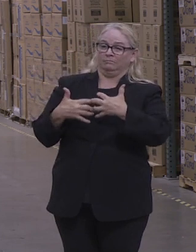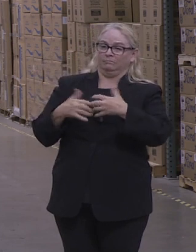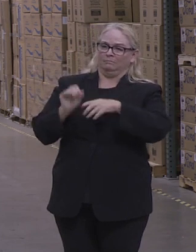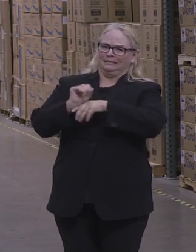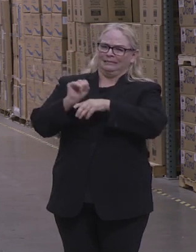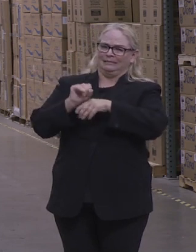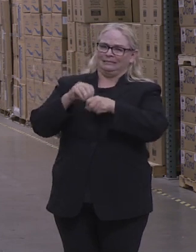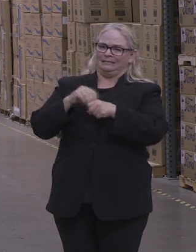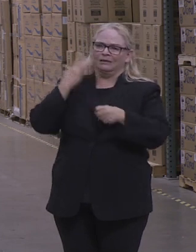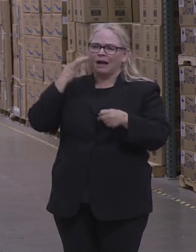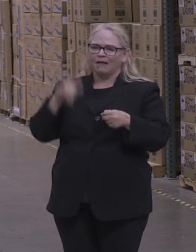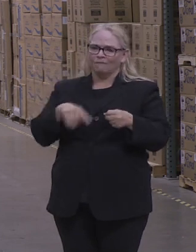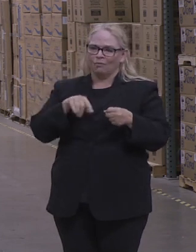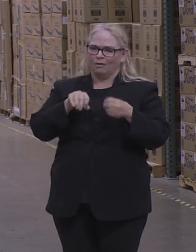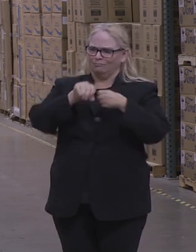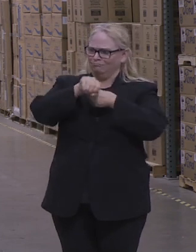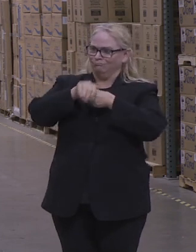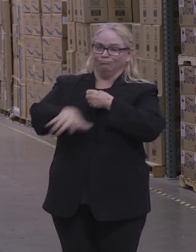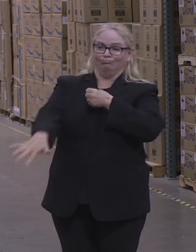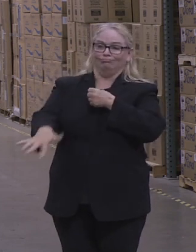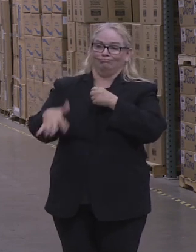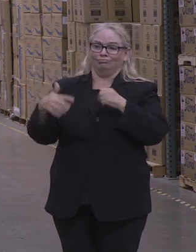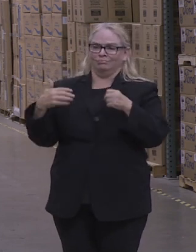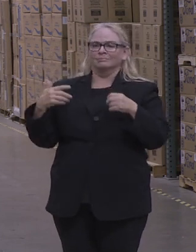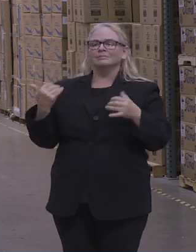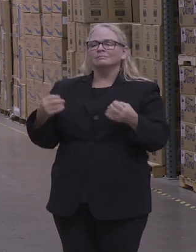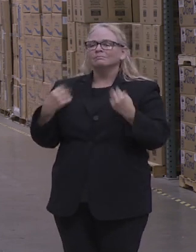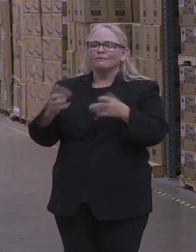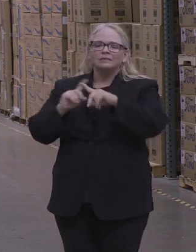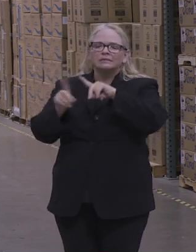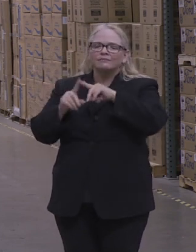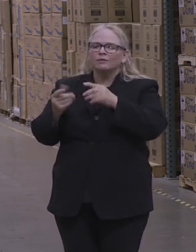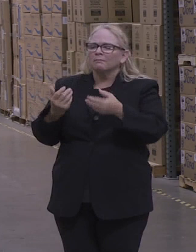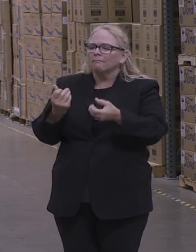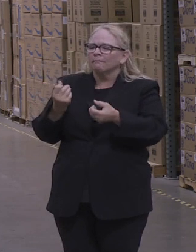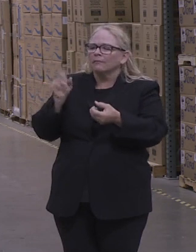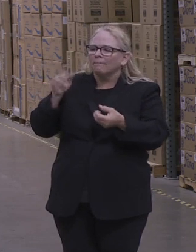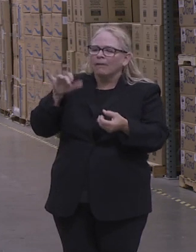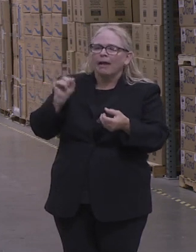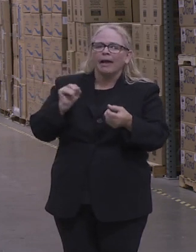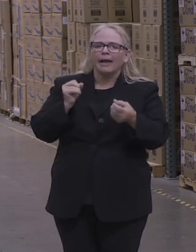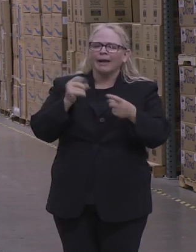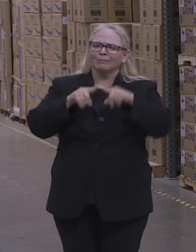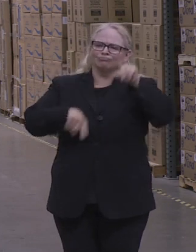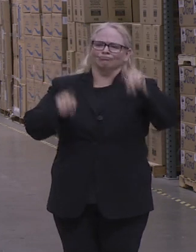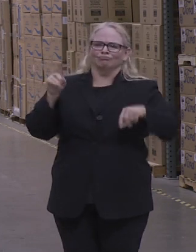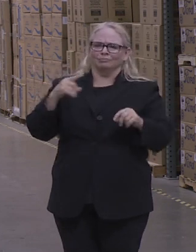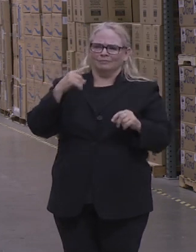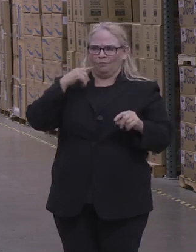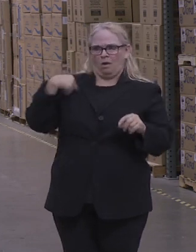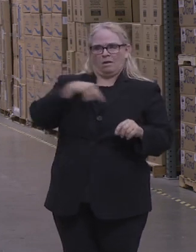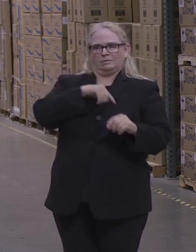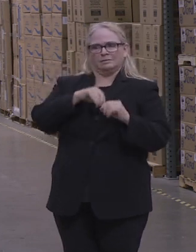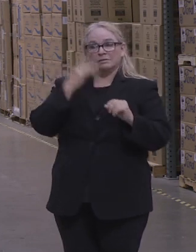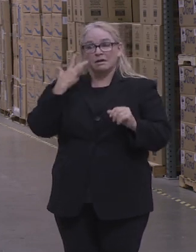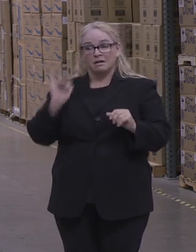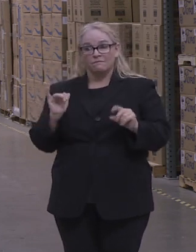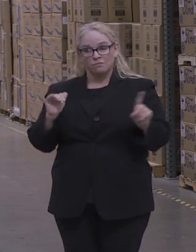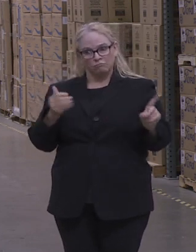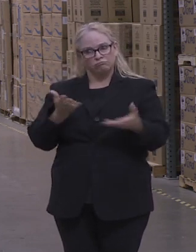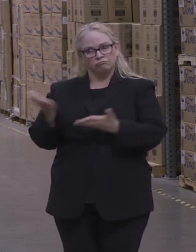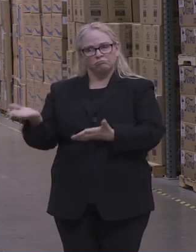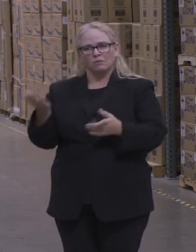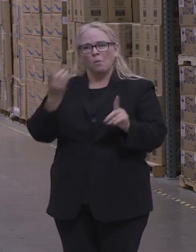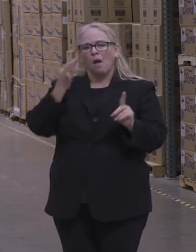over 435 different supply needs within the state of California. One of those manufacturers we